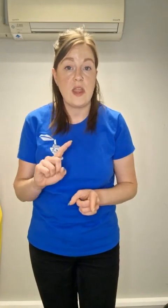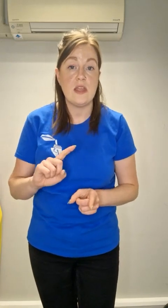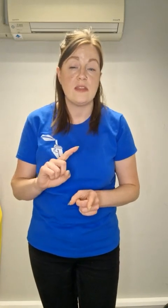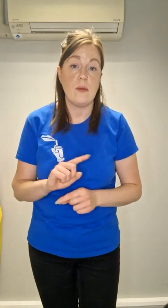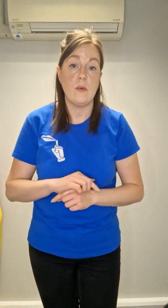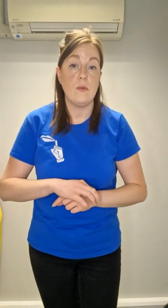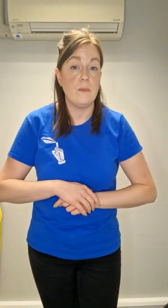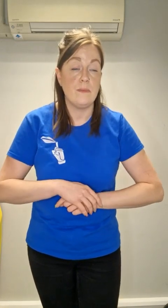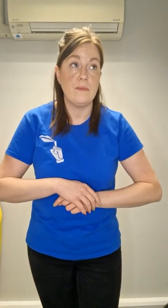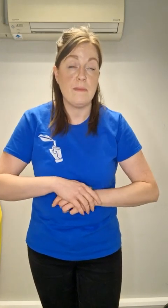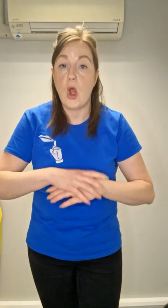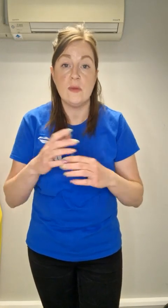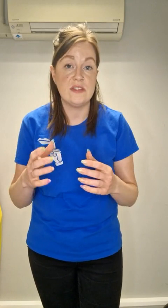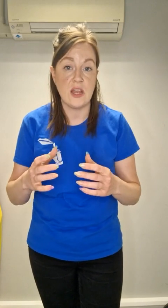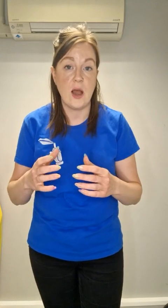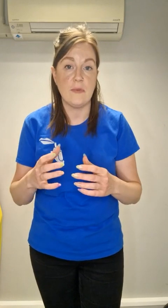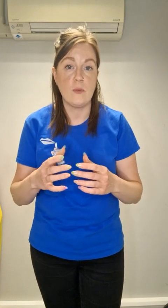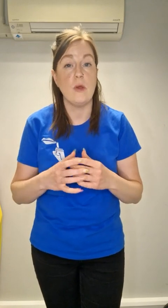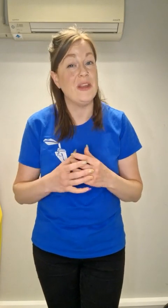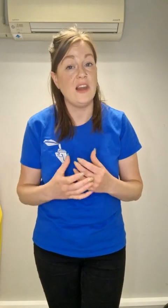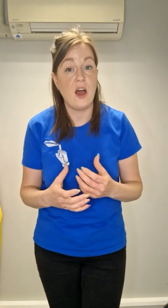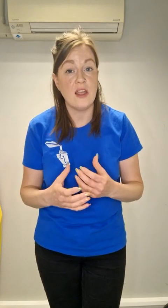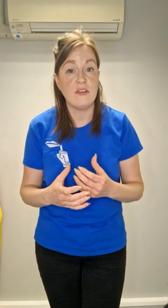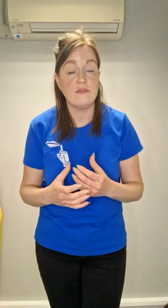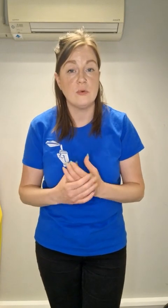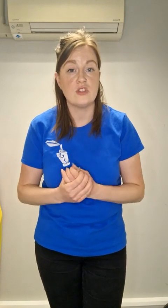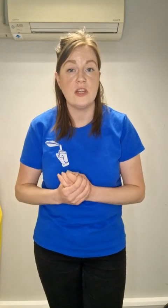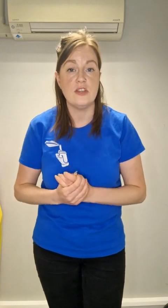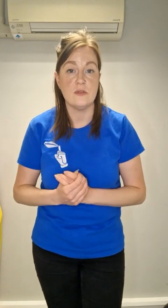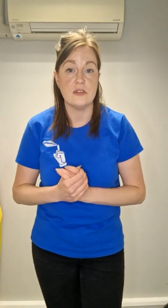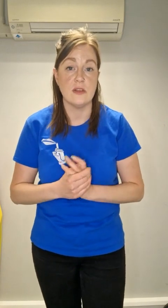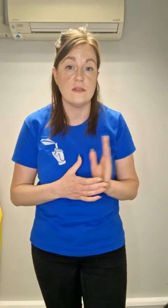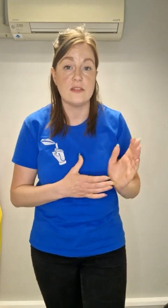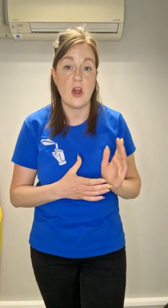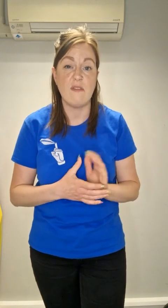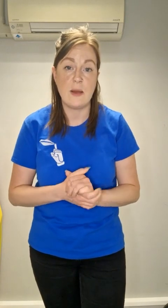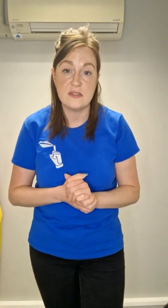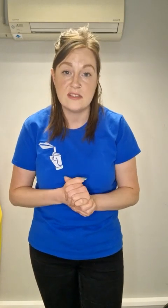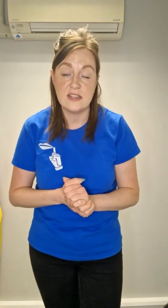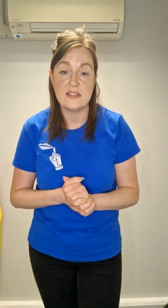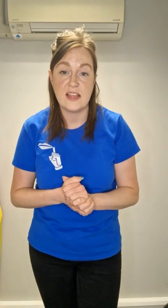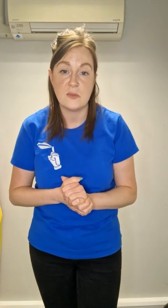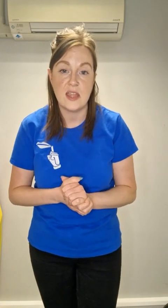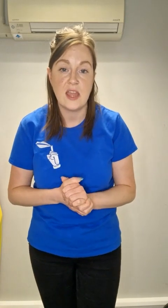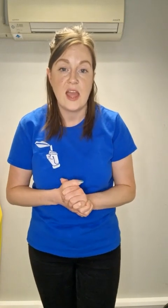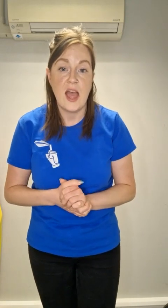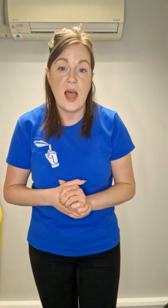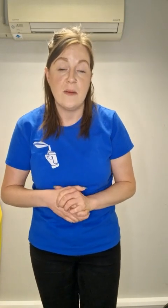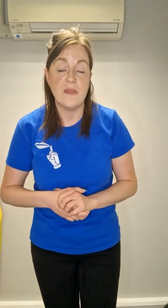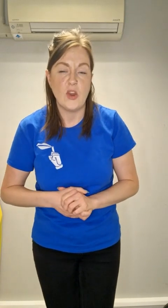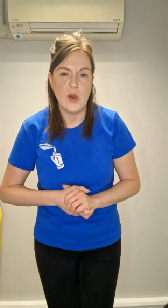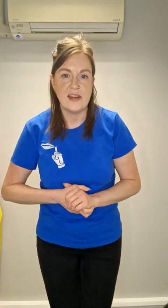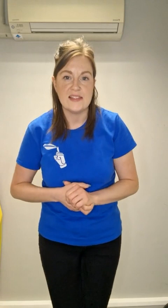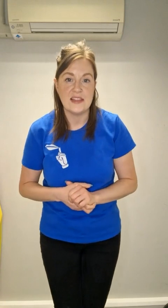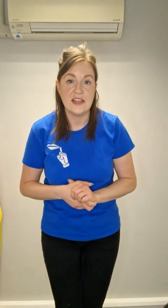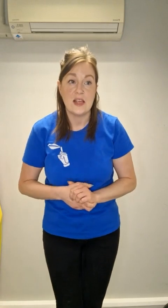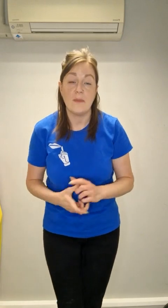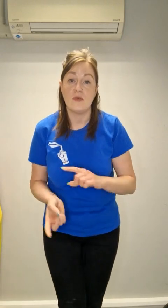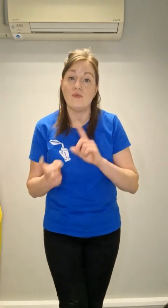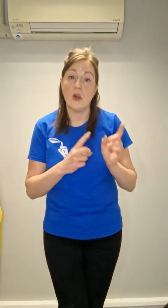week that we will be posting up. They won't be live, unfortunately, due to staff absences next week and holidays and things, but the following